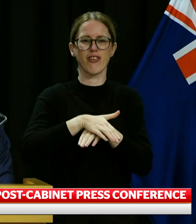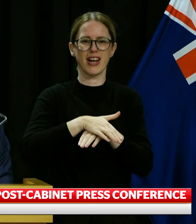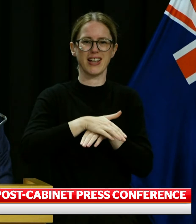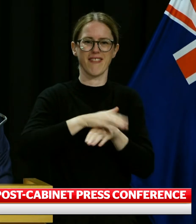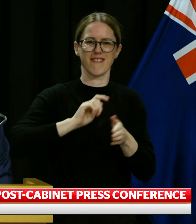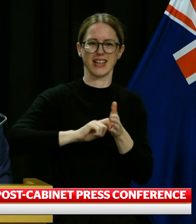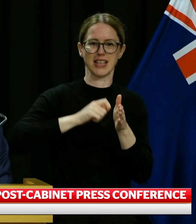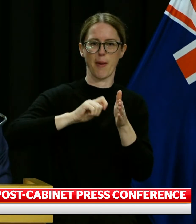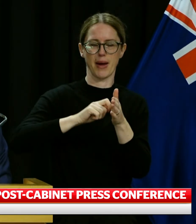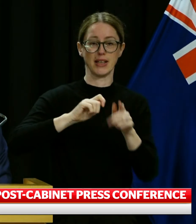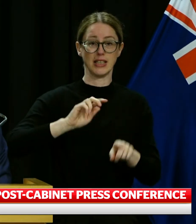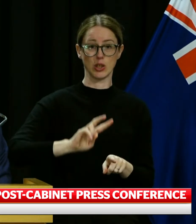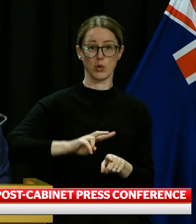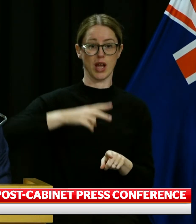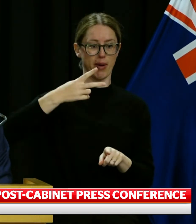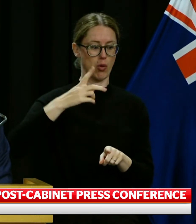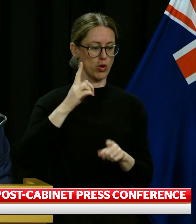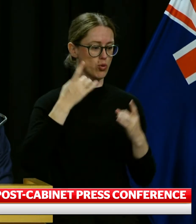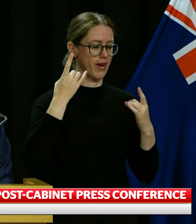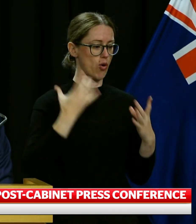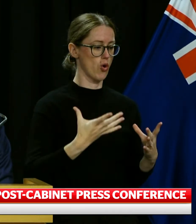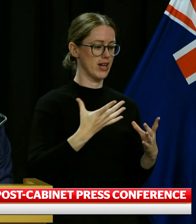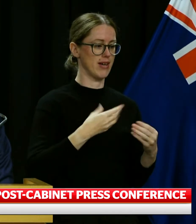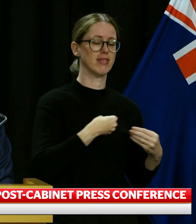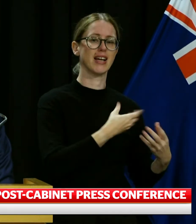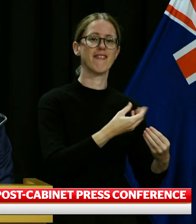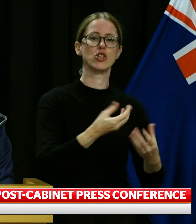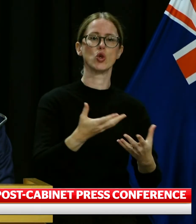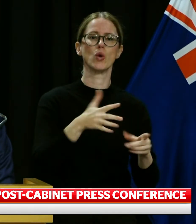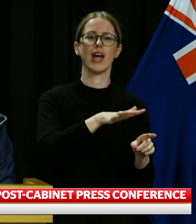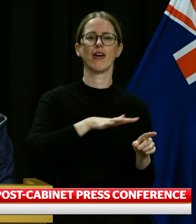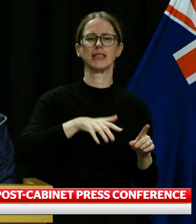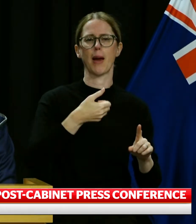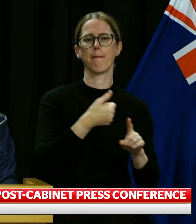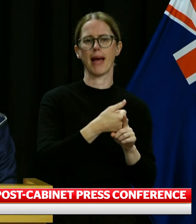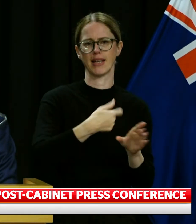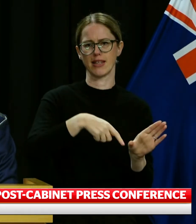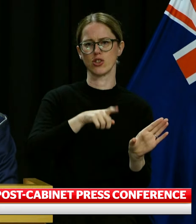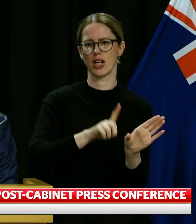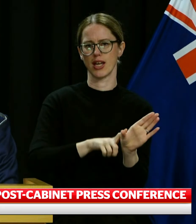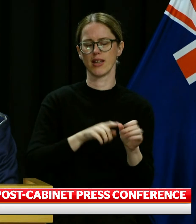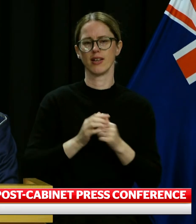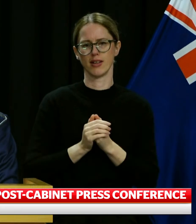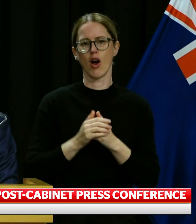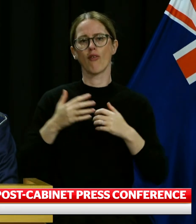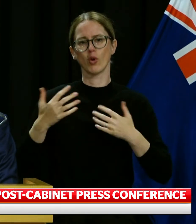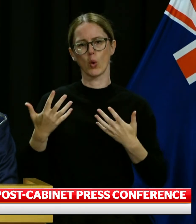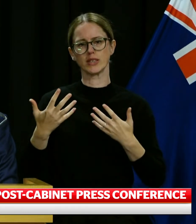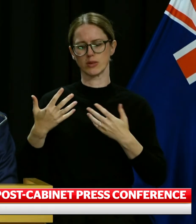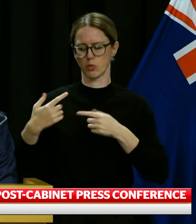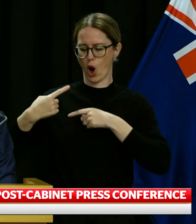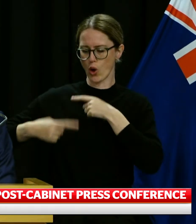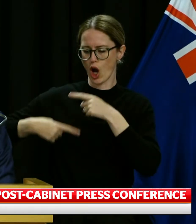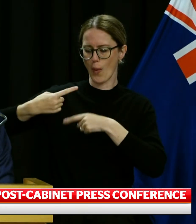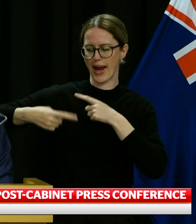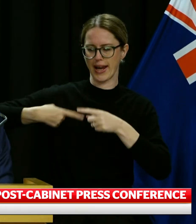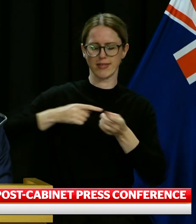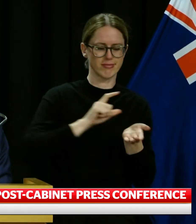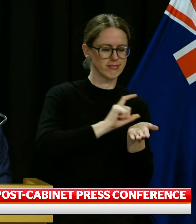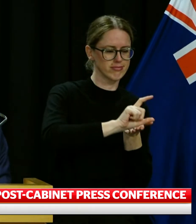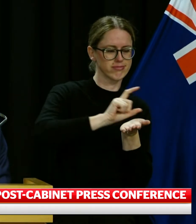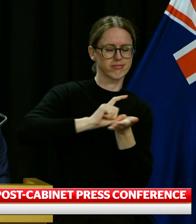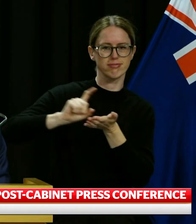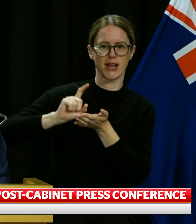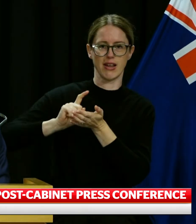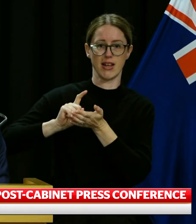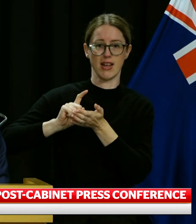provided to those regions affected by extreme weather this year. It's the latest in our rolling maul of initiatives, and it won't be the last in terms